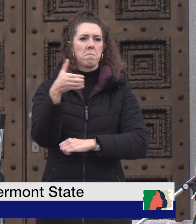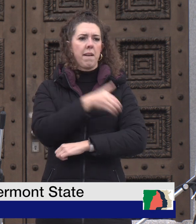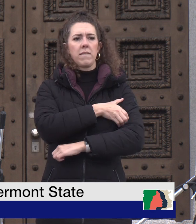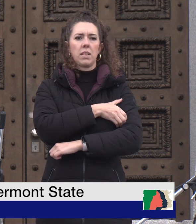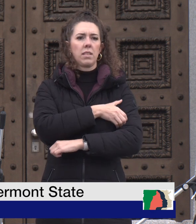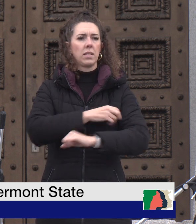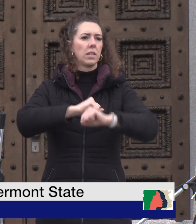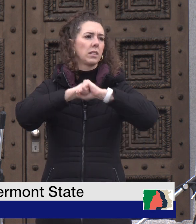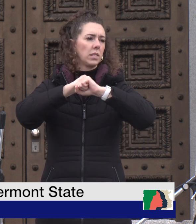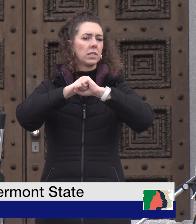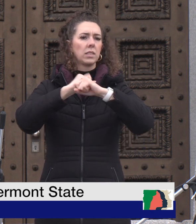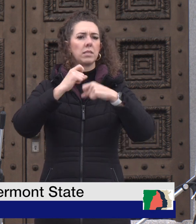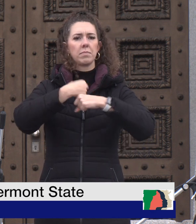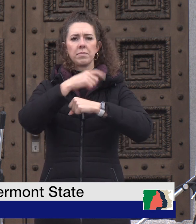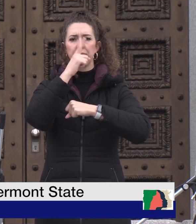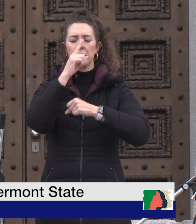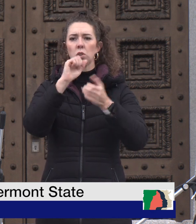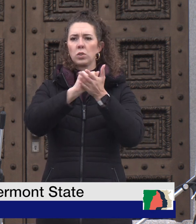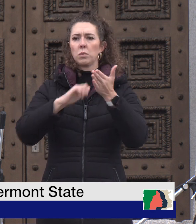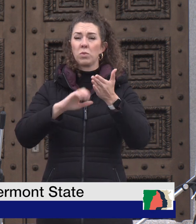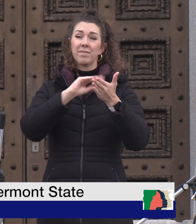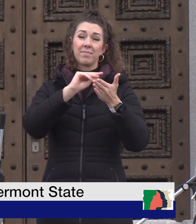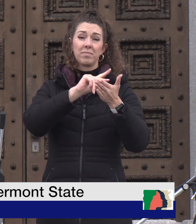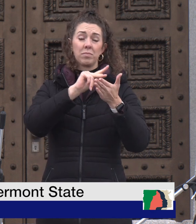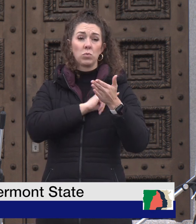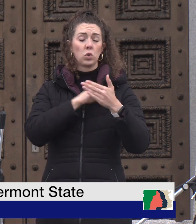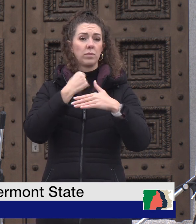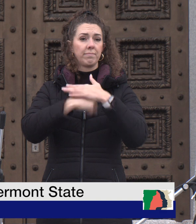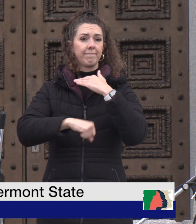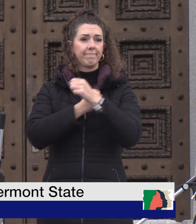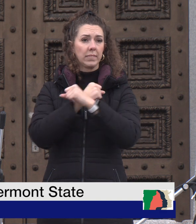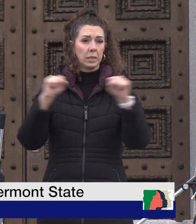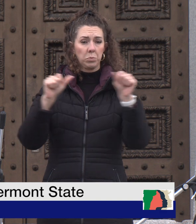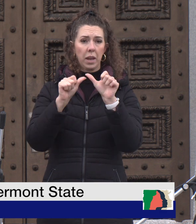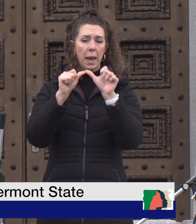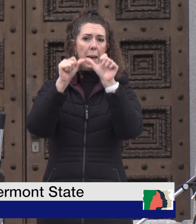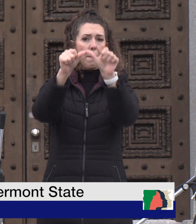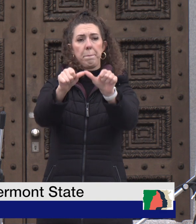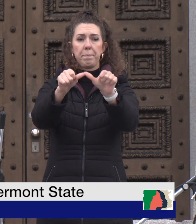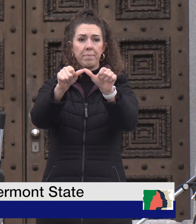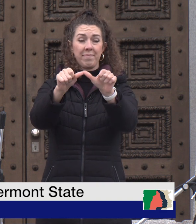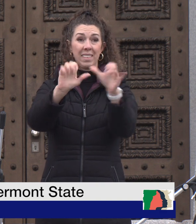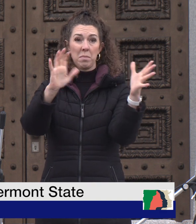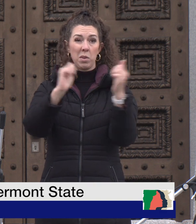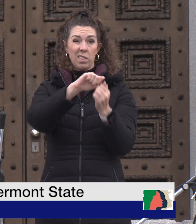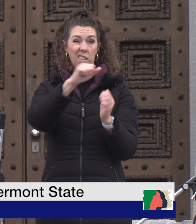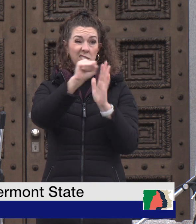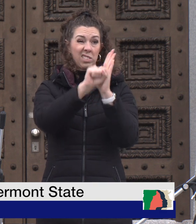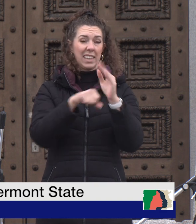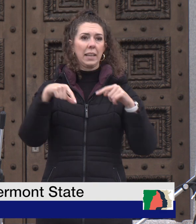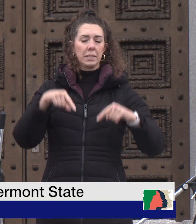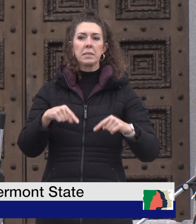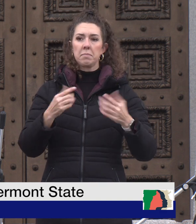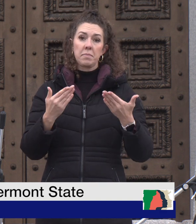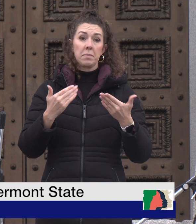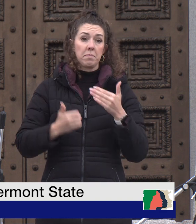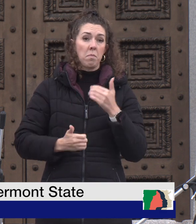right of abortion and personal reproductive liberty of any in the United States.